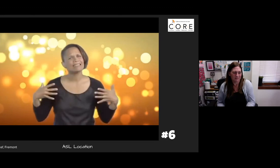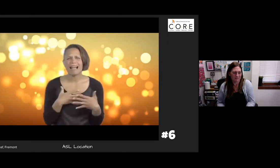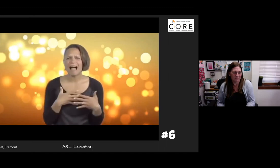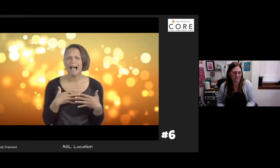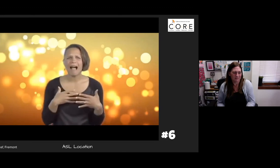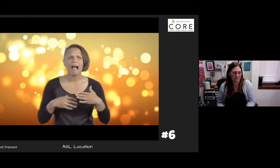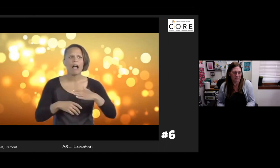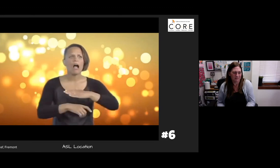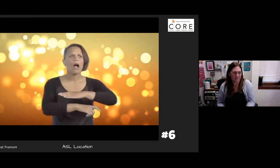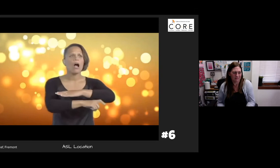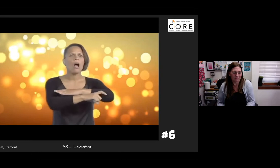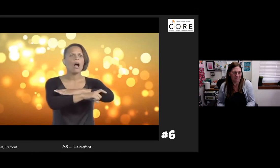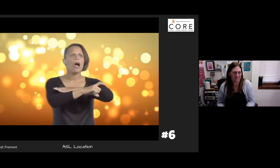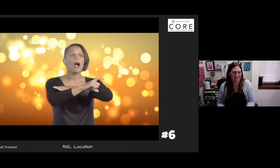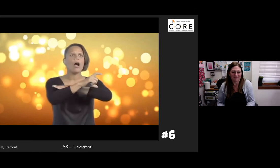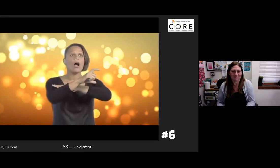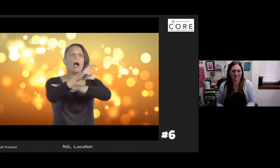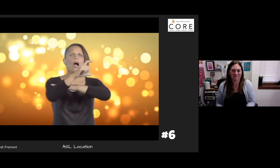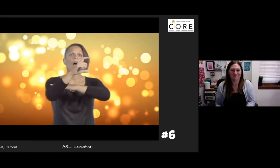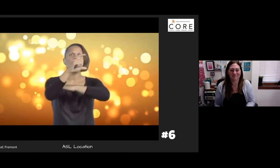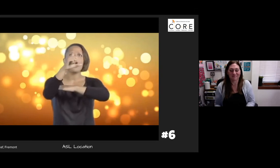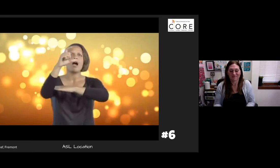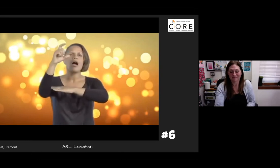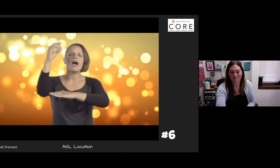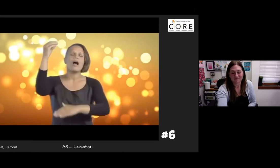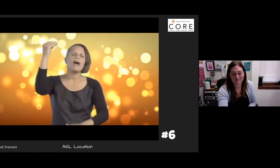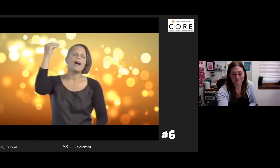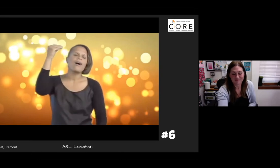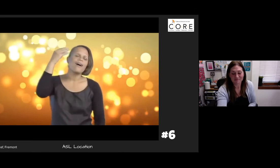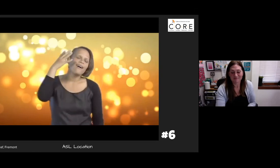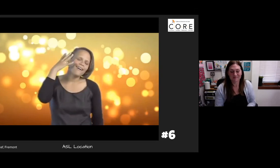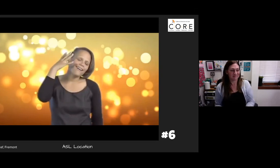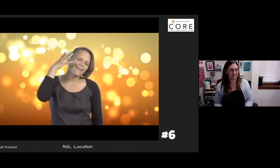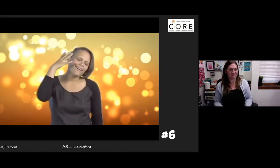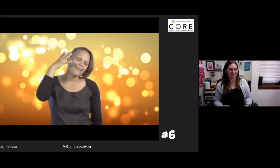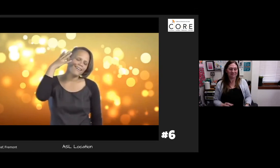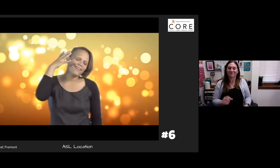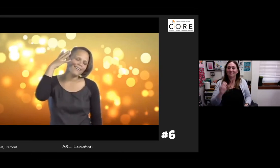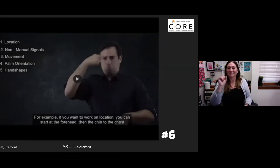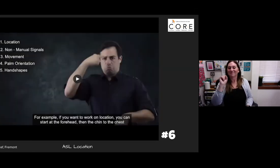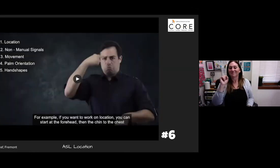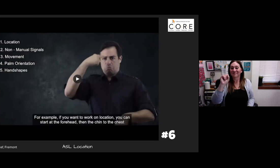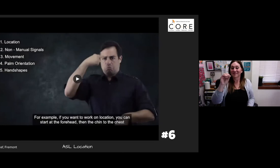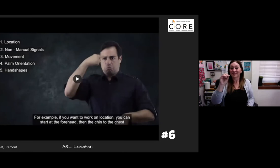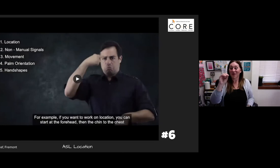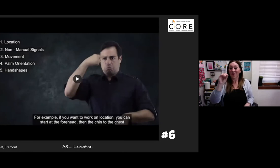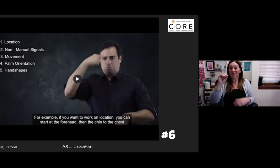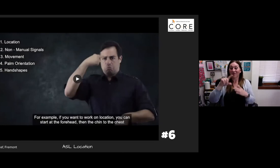looking light scared, sun comes up light.